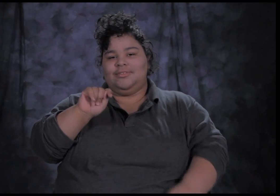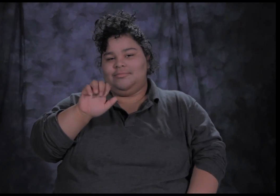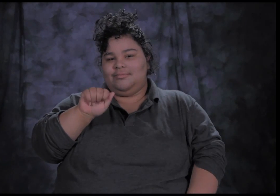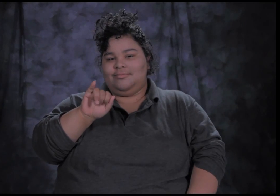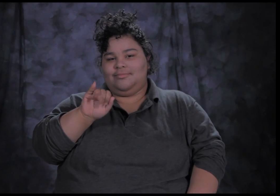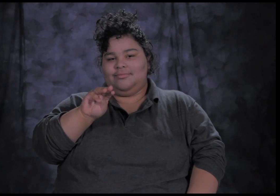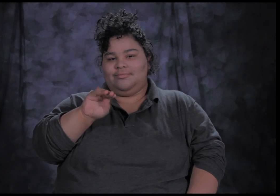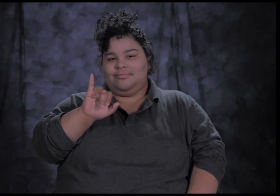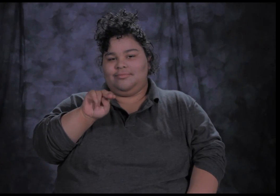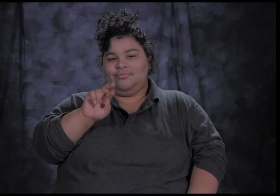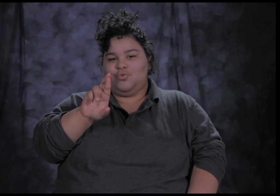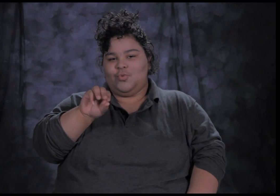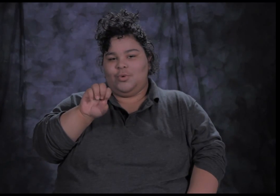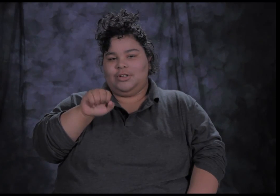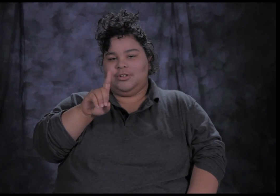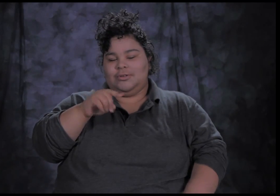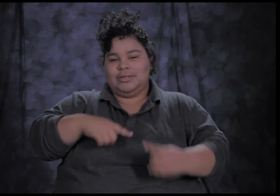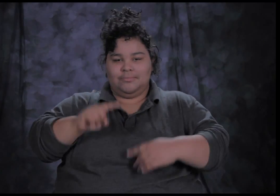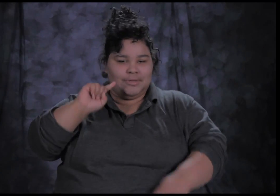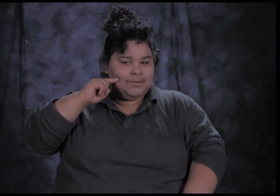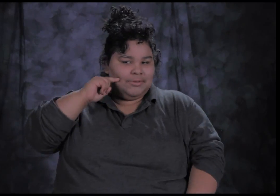Hello, everyone. My name is Taimin Rosado.